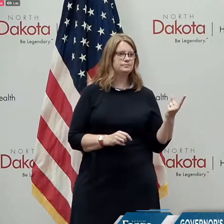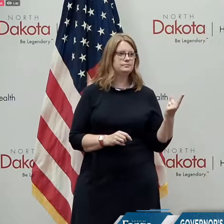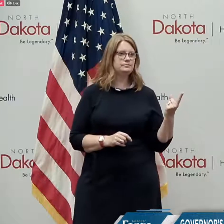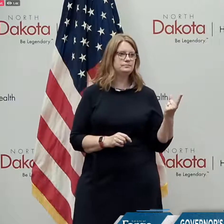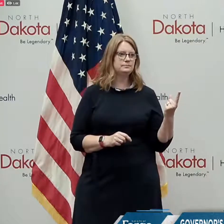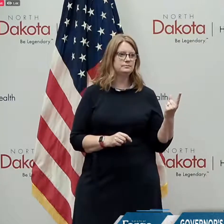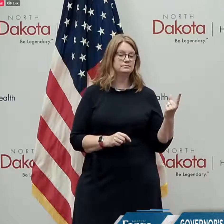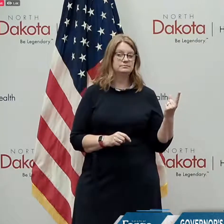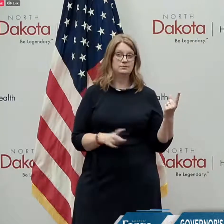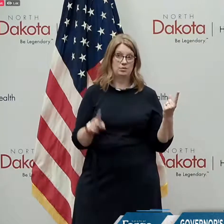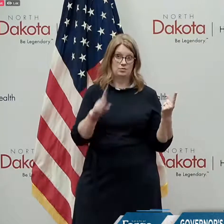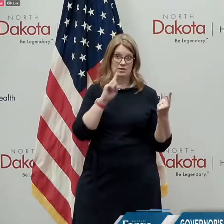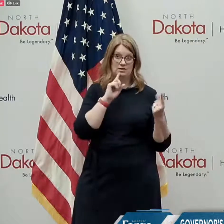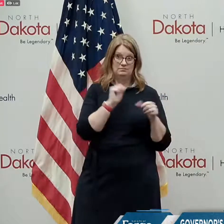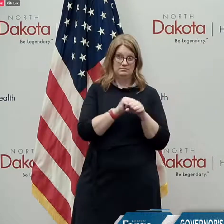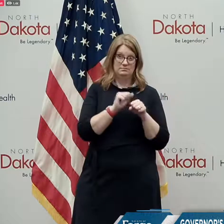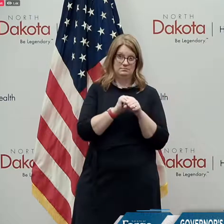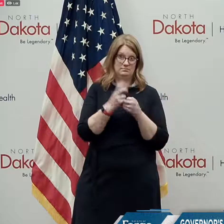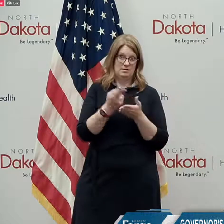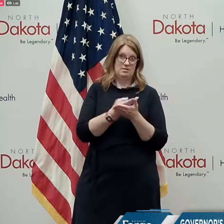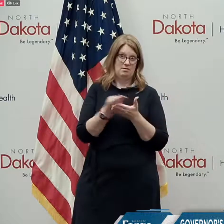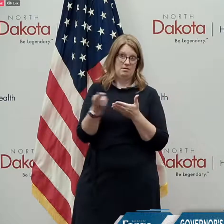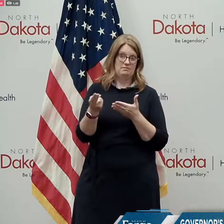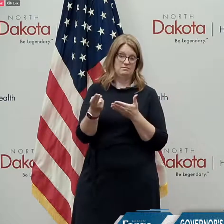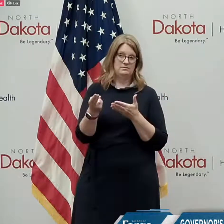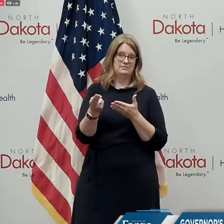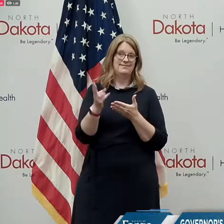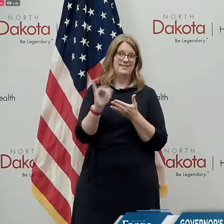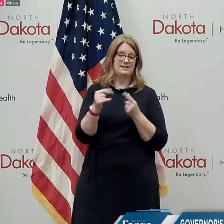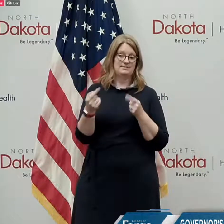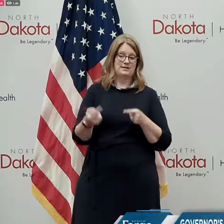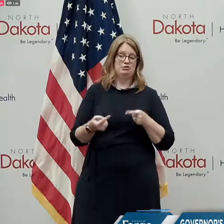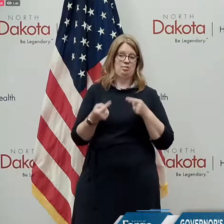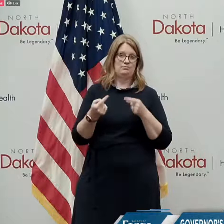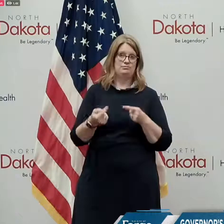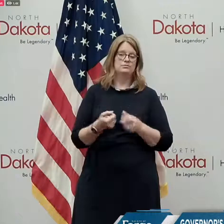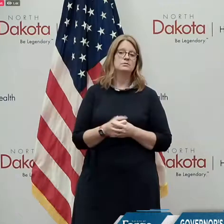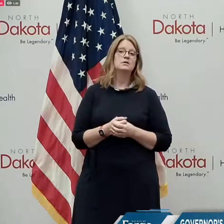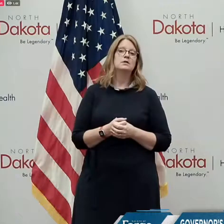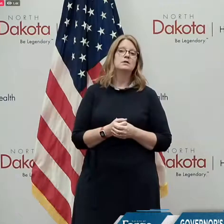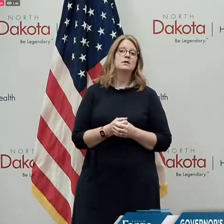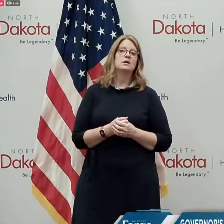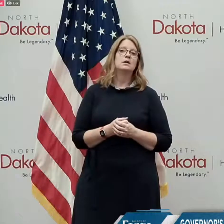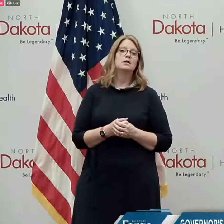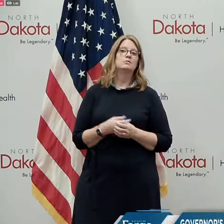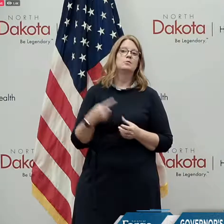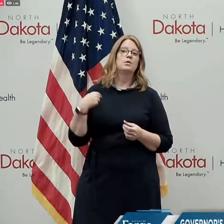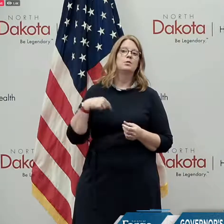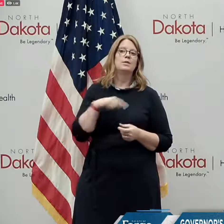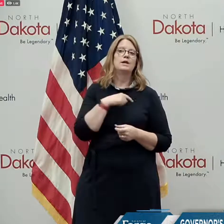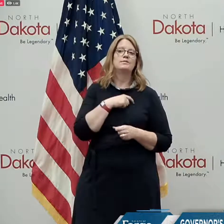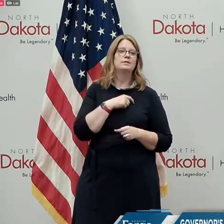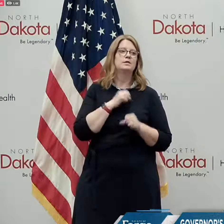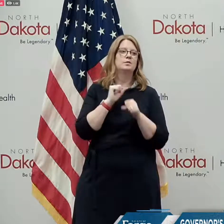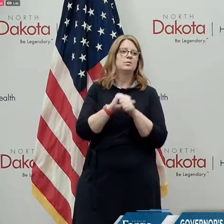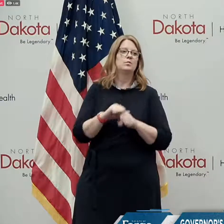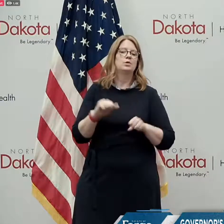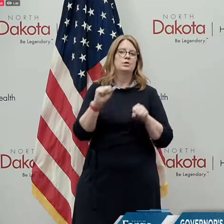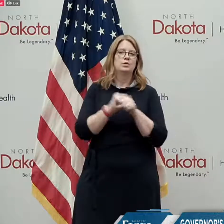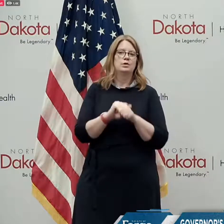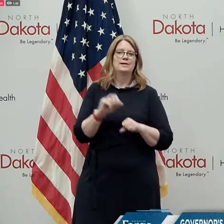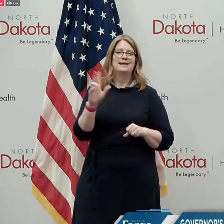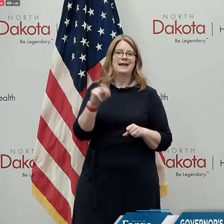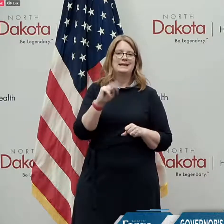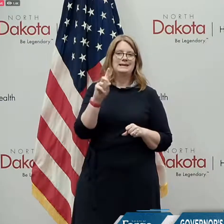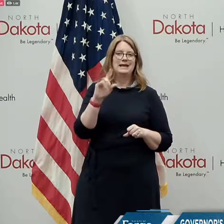I'll be honest and say that has been a bit of a challenge, but we've been working very hard. I credit NDIT,